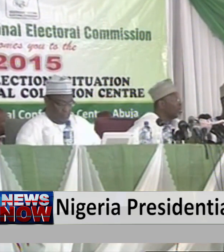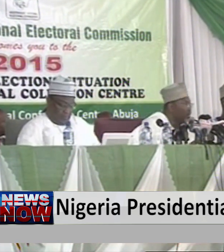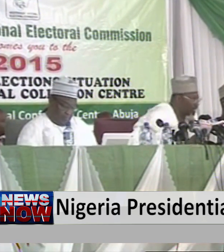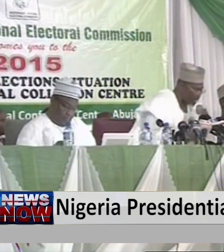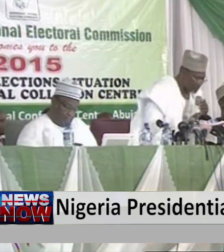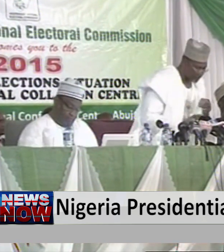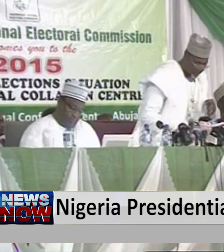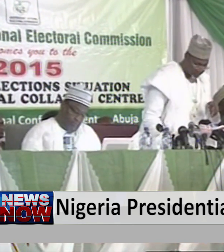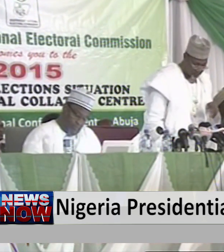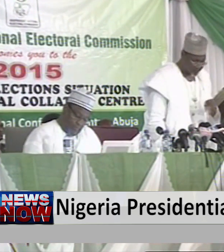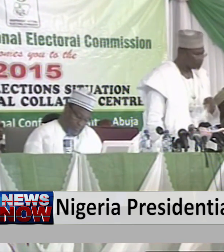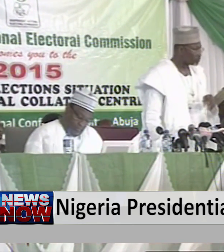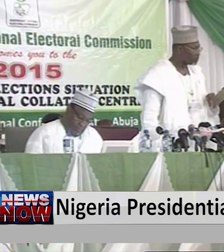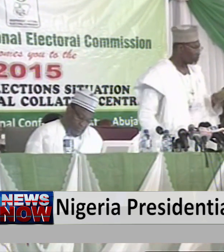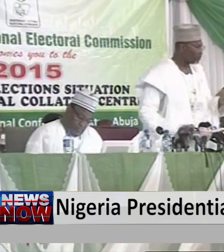All right. Thank